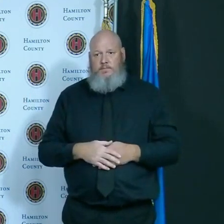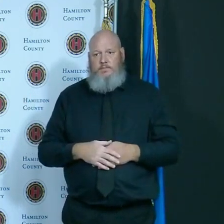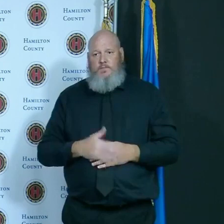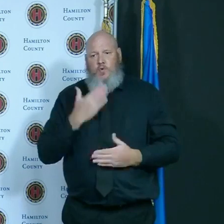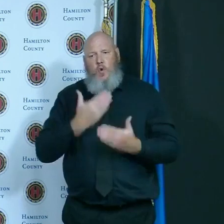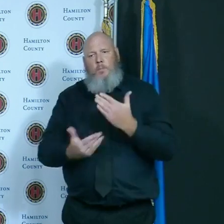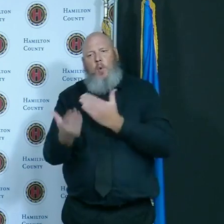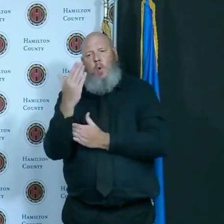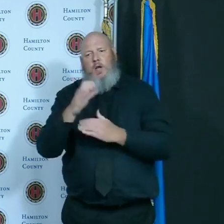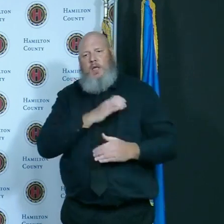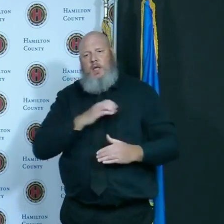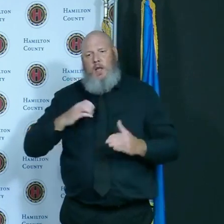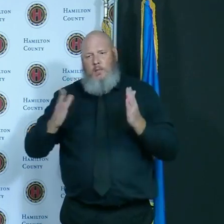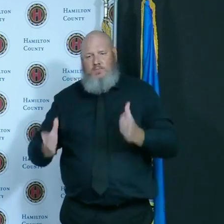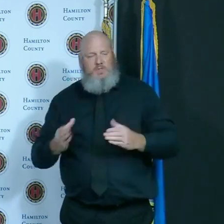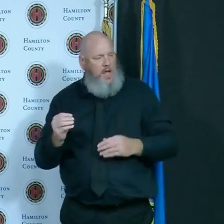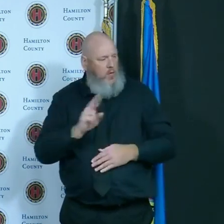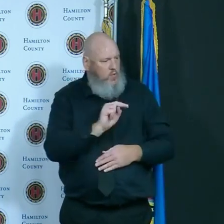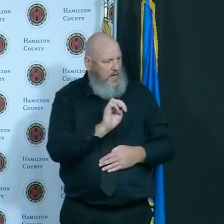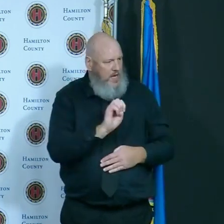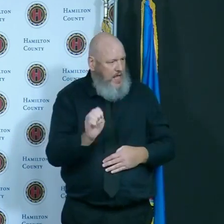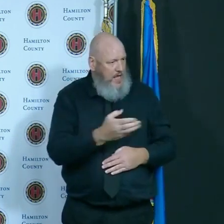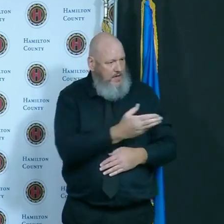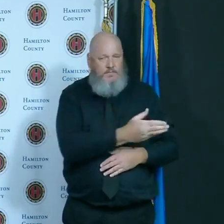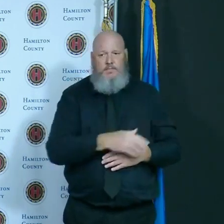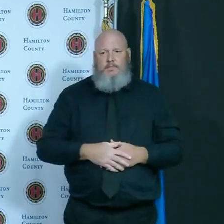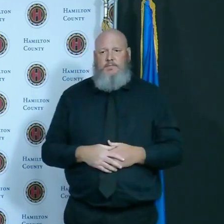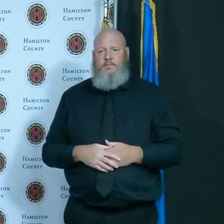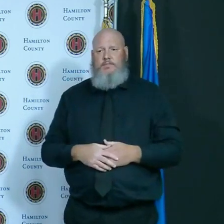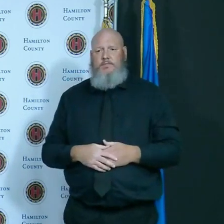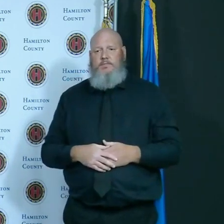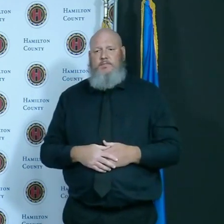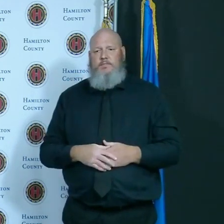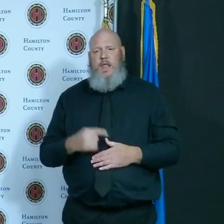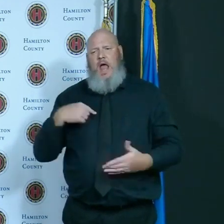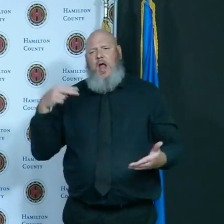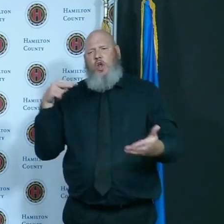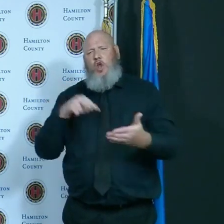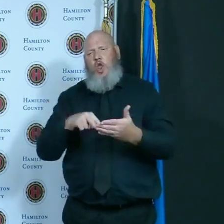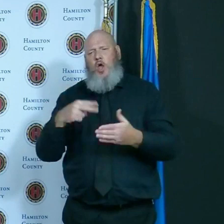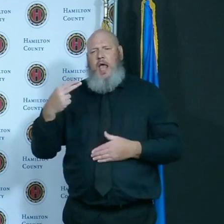looking at the most recent data from the Hamilton County Health Department regarding